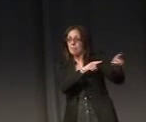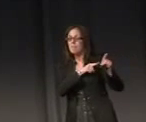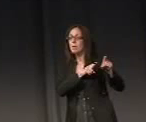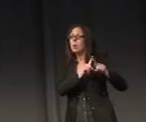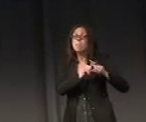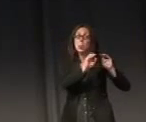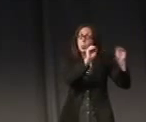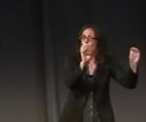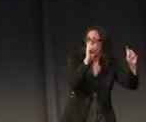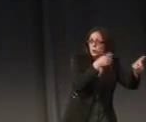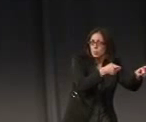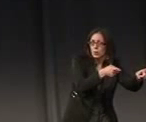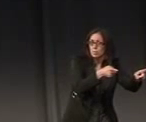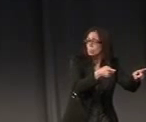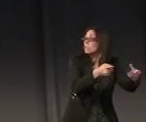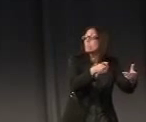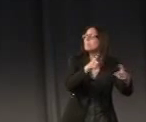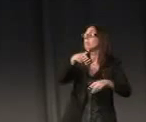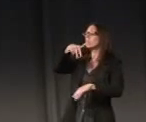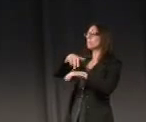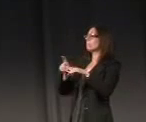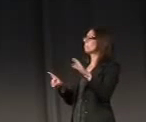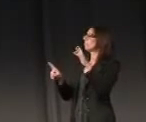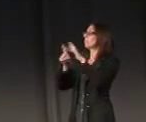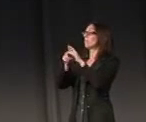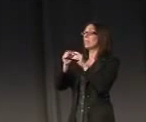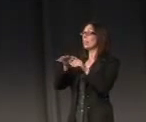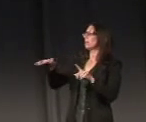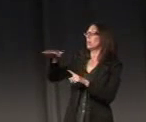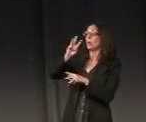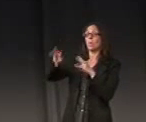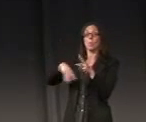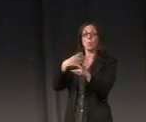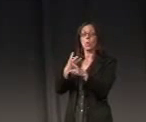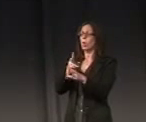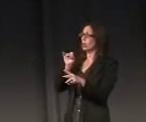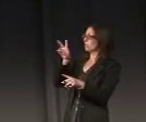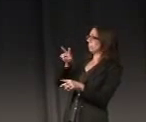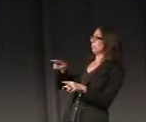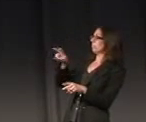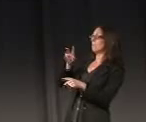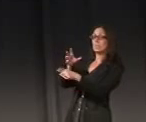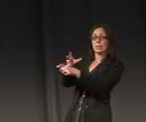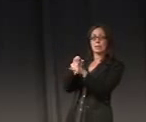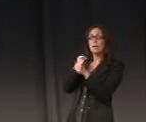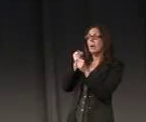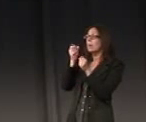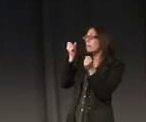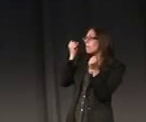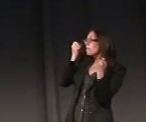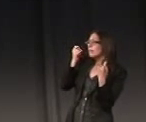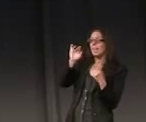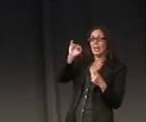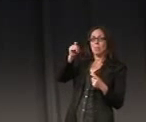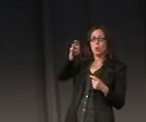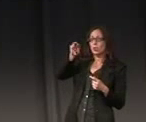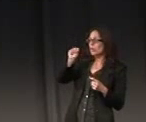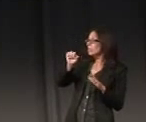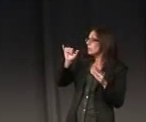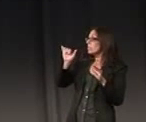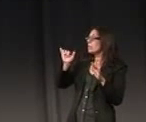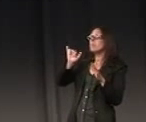chosen external world impressions which would lead them to construct a geometry other than that of